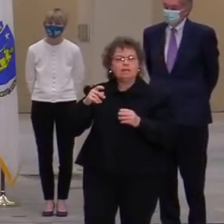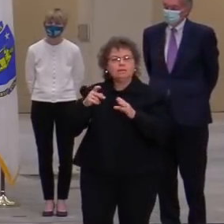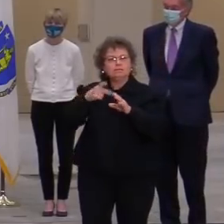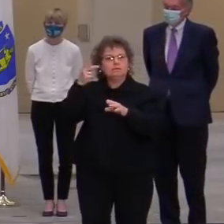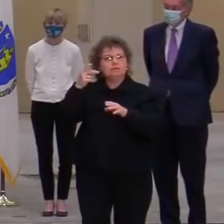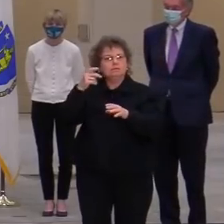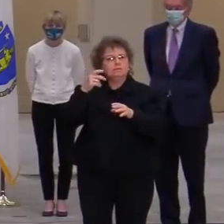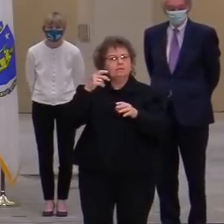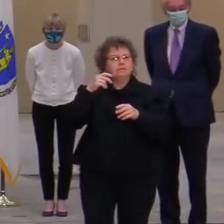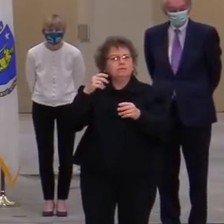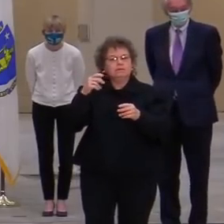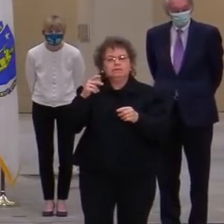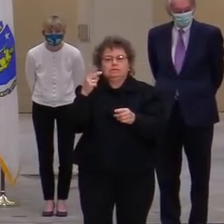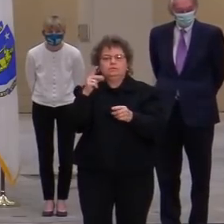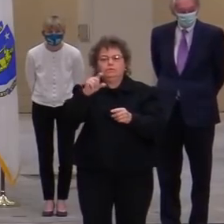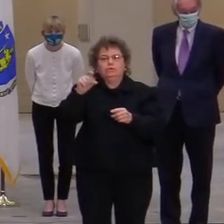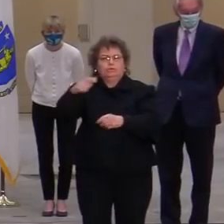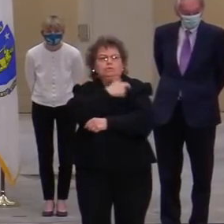Say again?